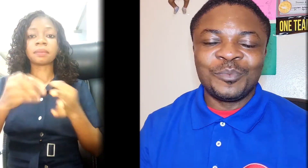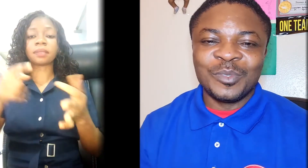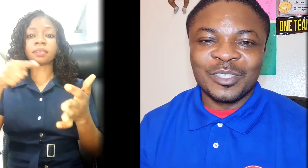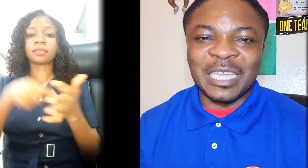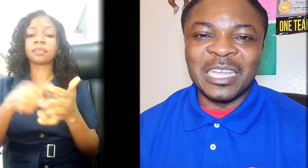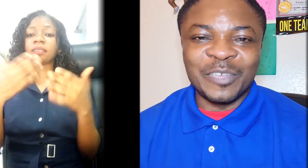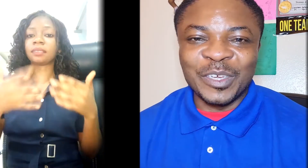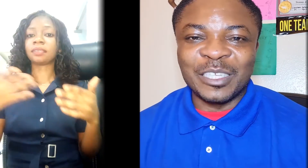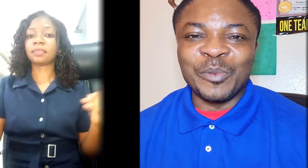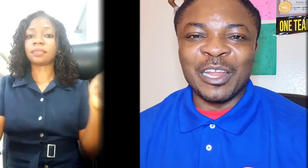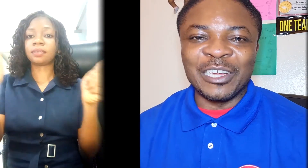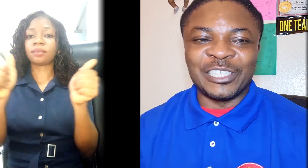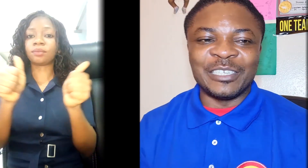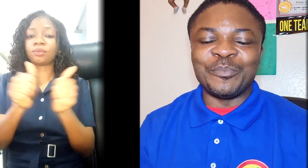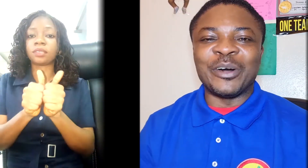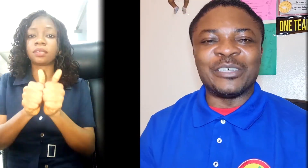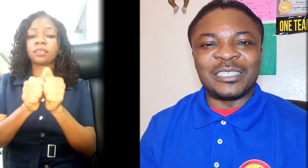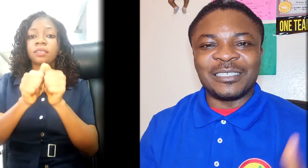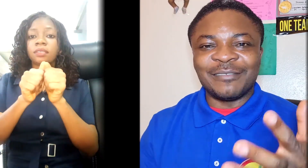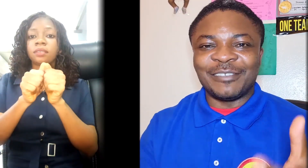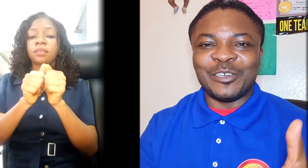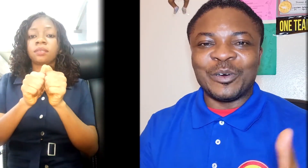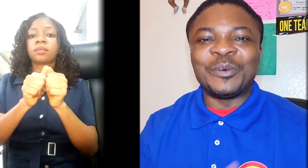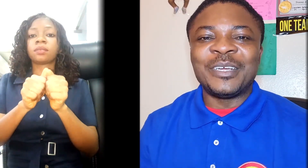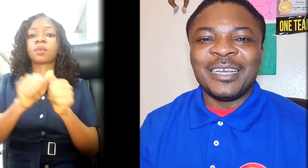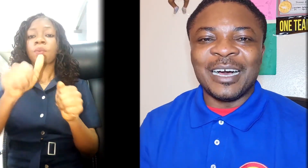less scientific terminology, but